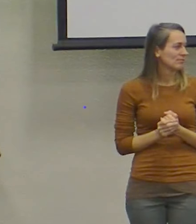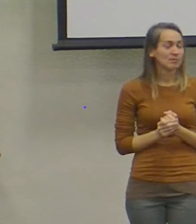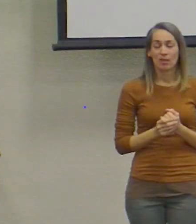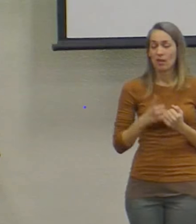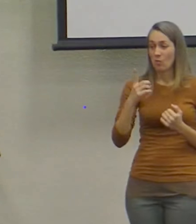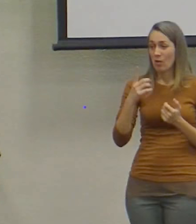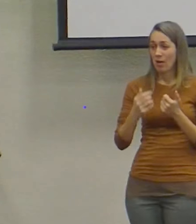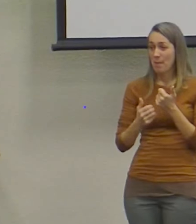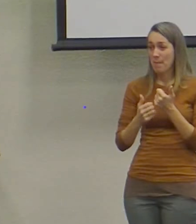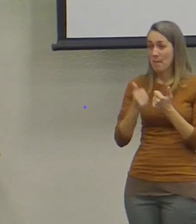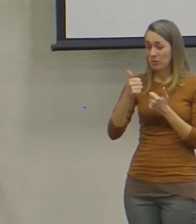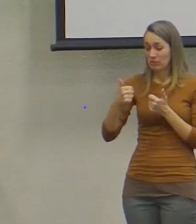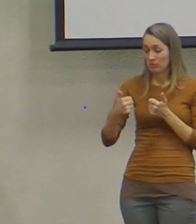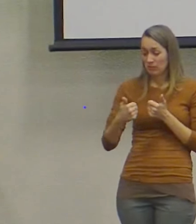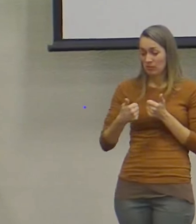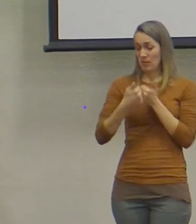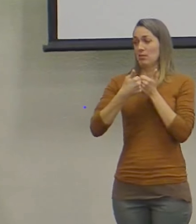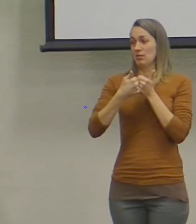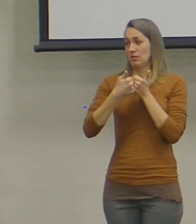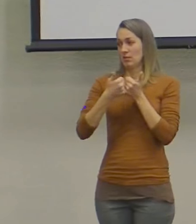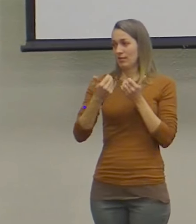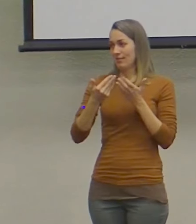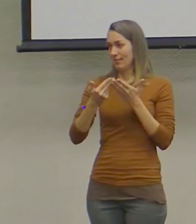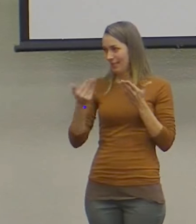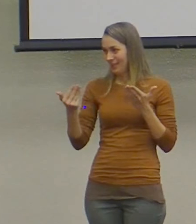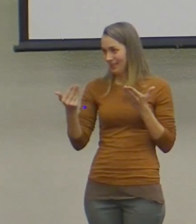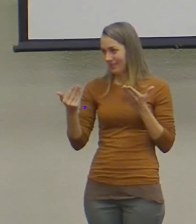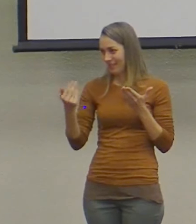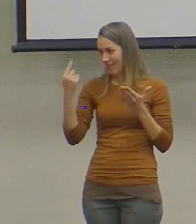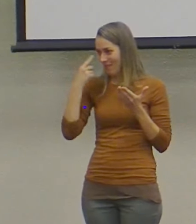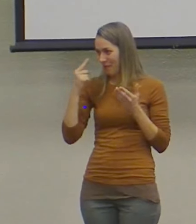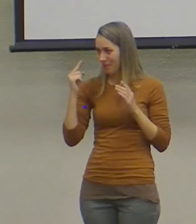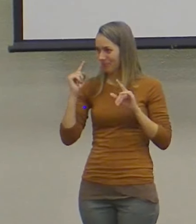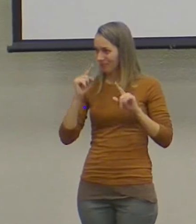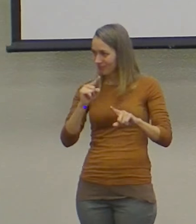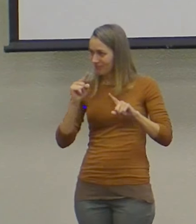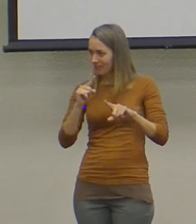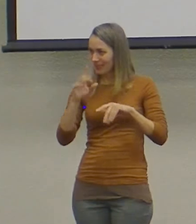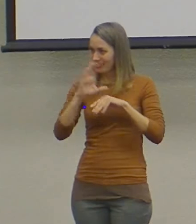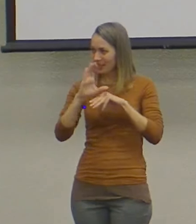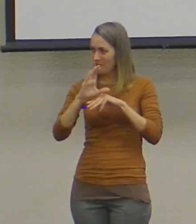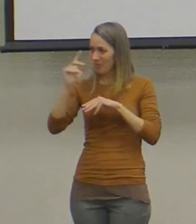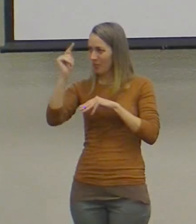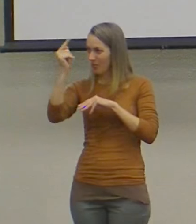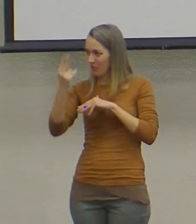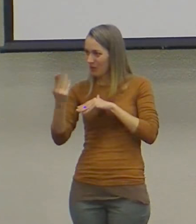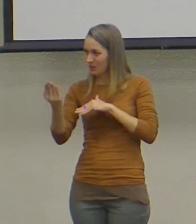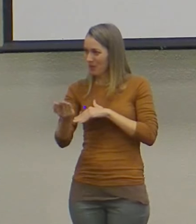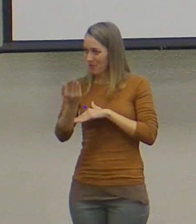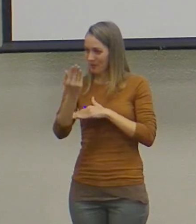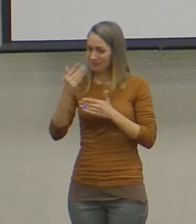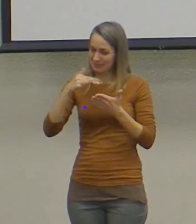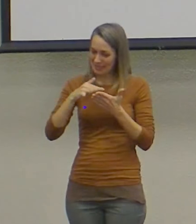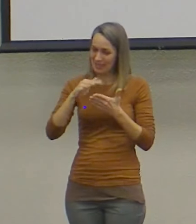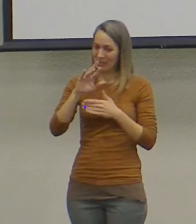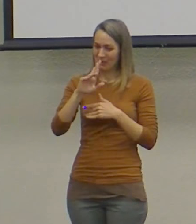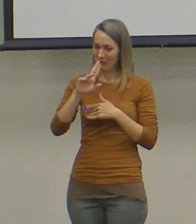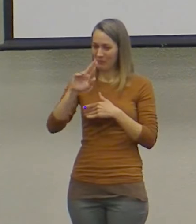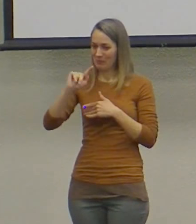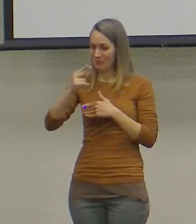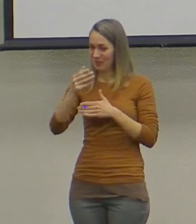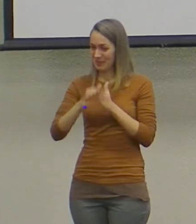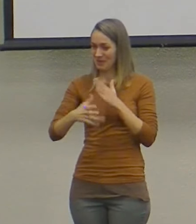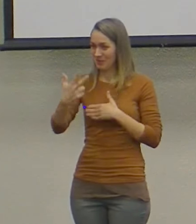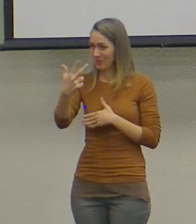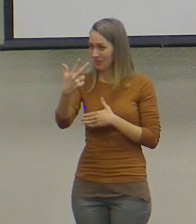One of the most challenging things of coming to chapel on Thursday morning and studying Ruth chapter 3 is that in